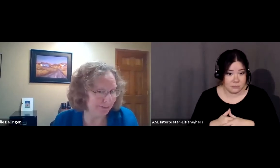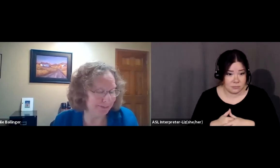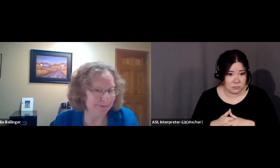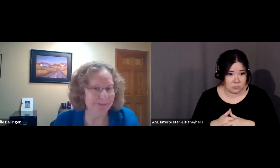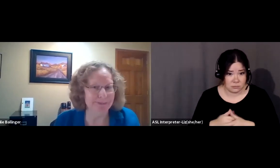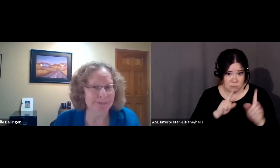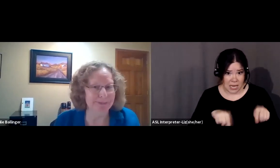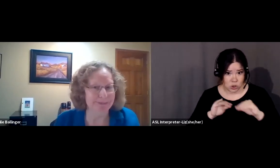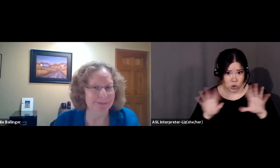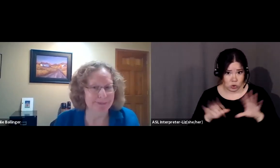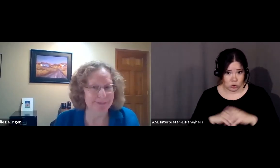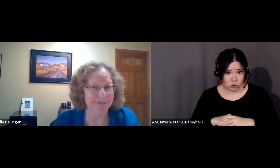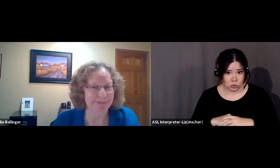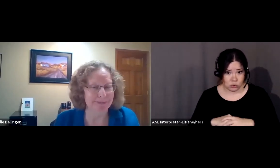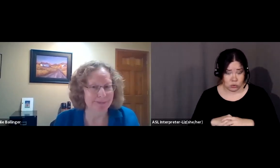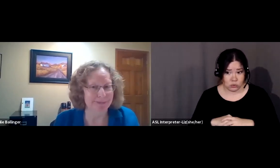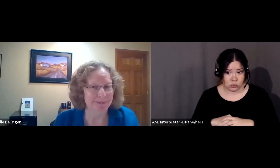question?